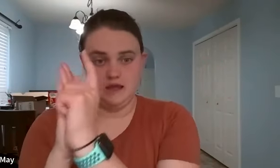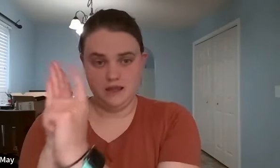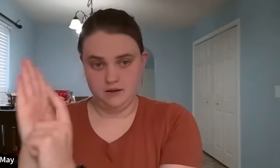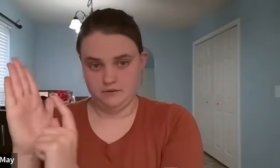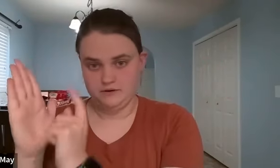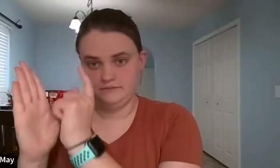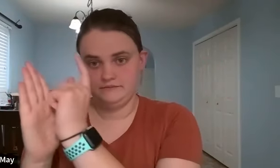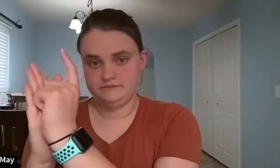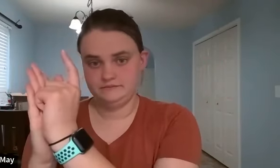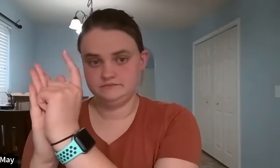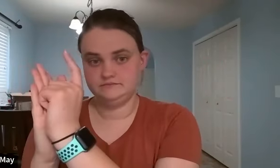Hour.